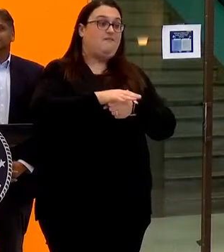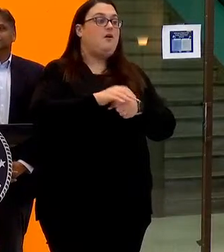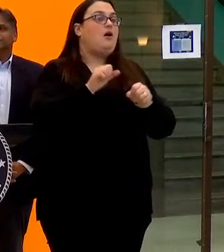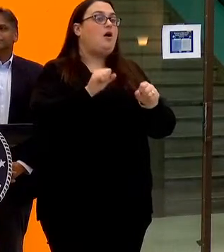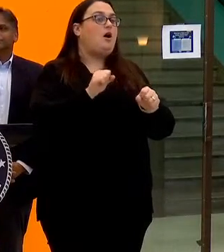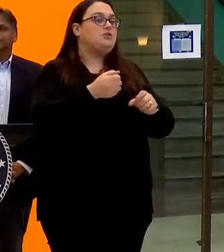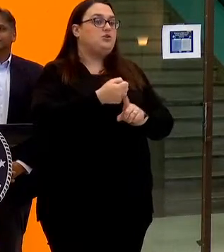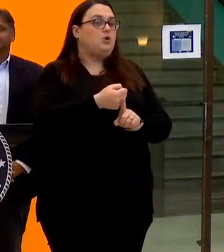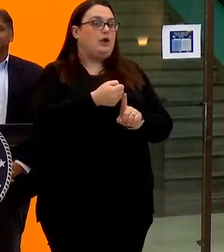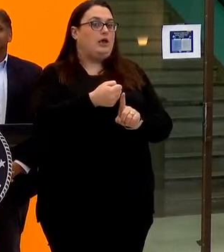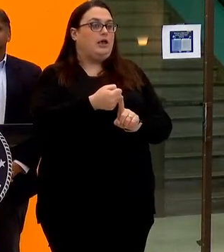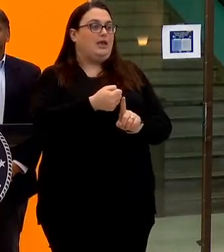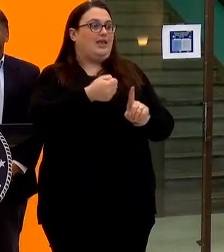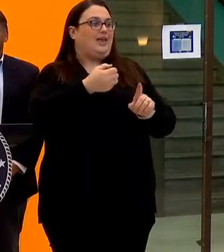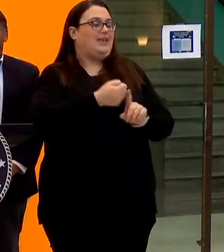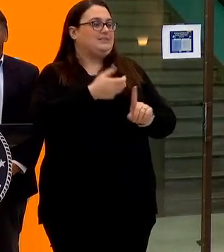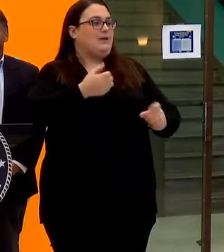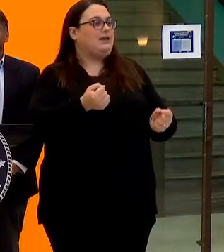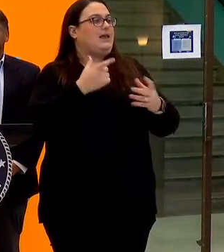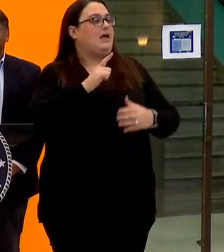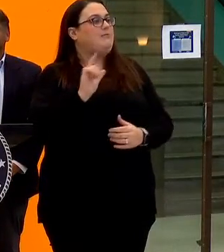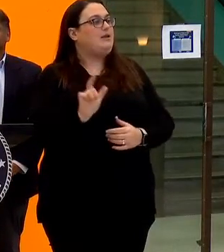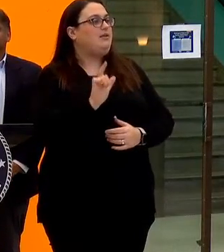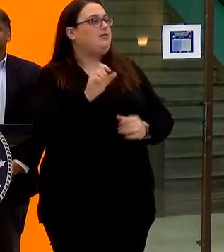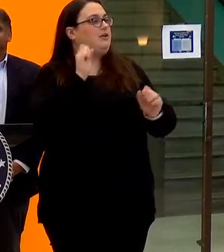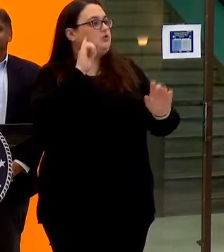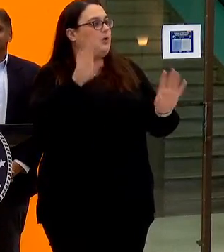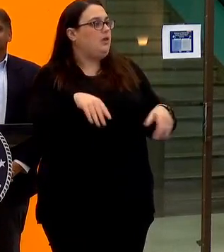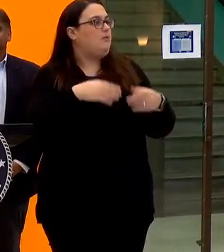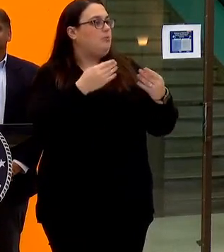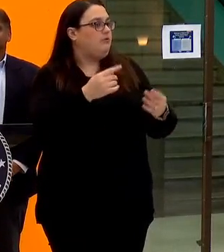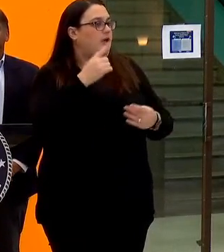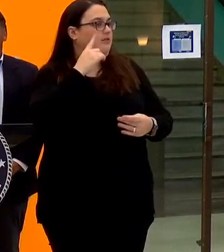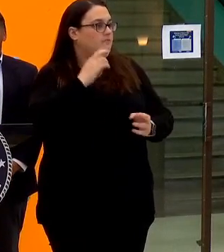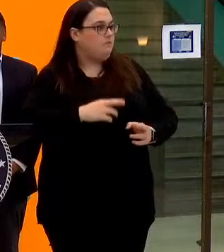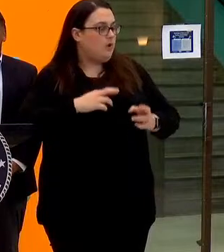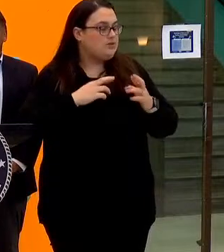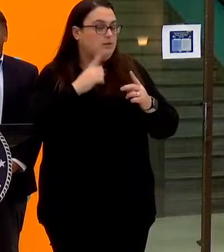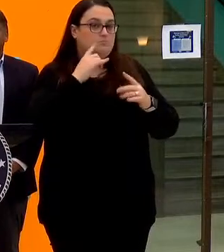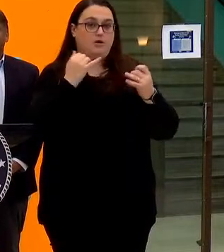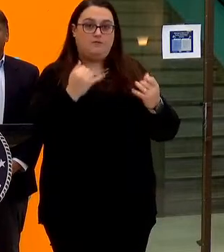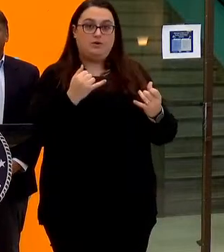also expand the number of liters that we are providing residents. But again,